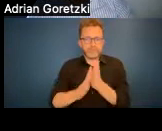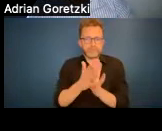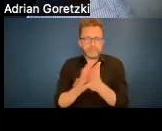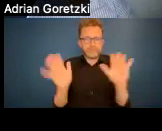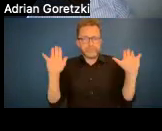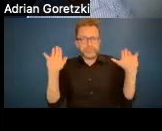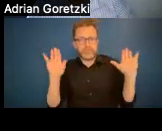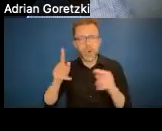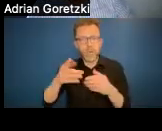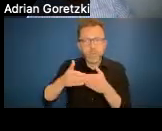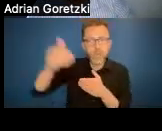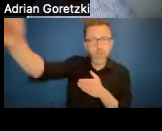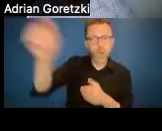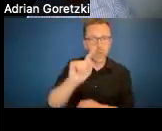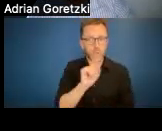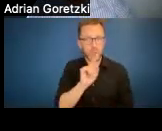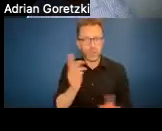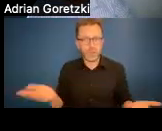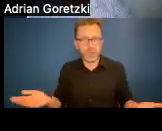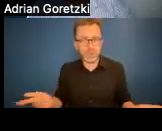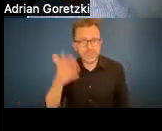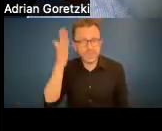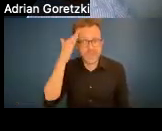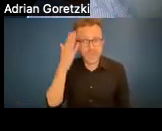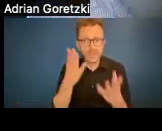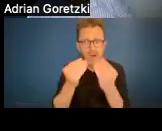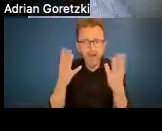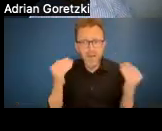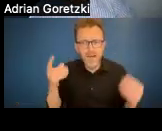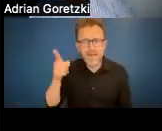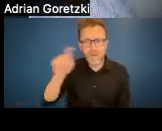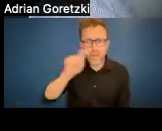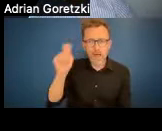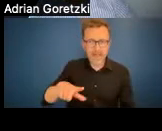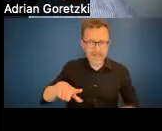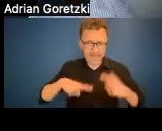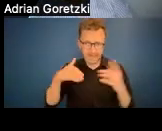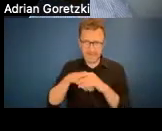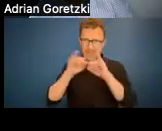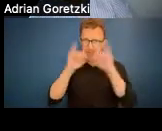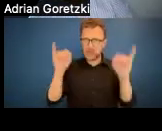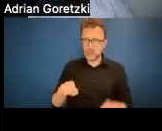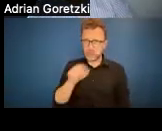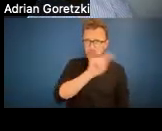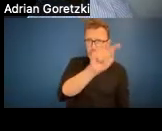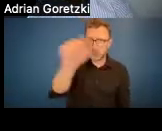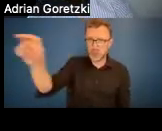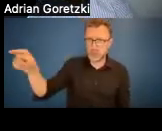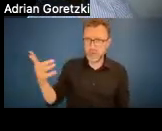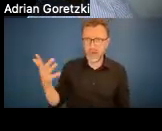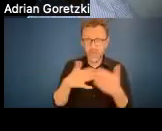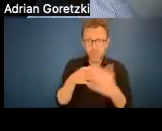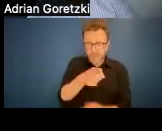being placed in some kind of common accommodations, like in schools, like